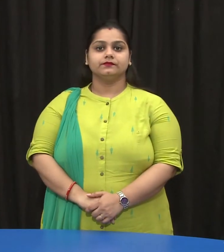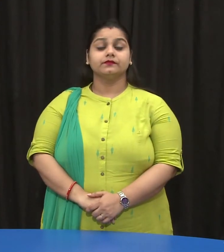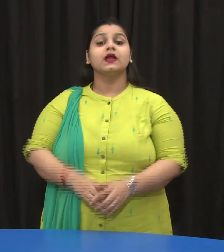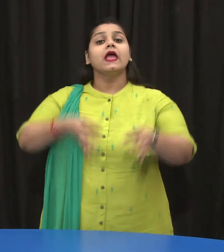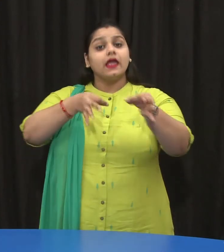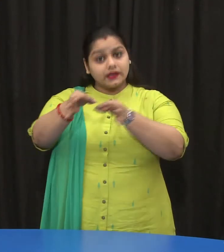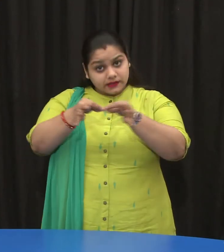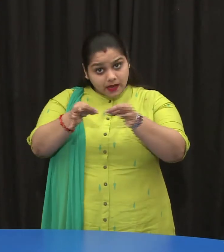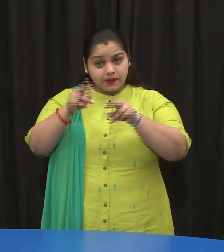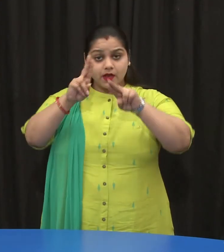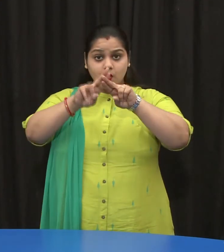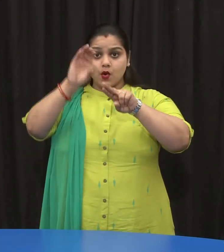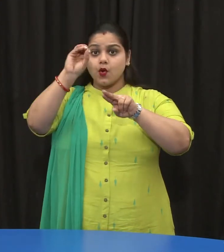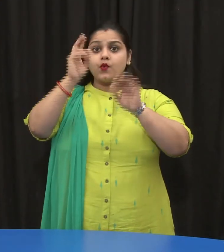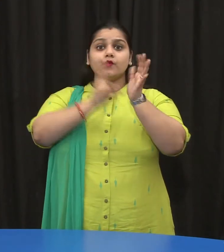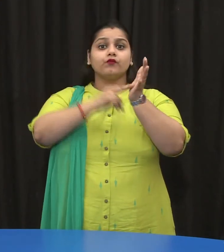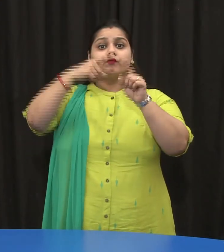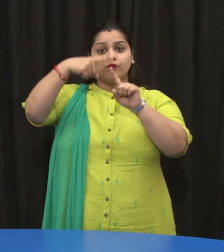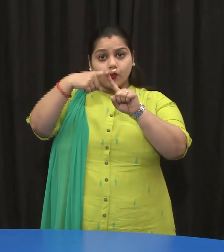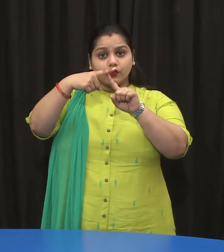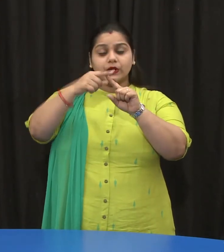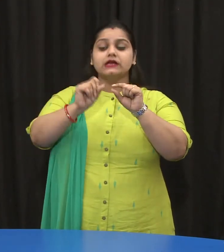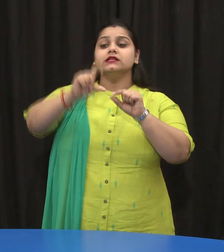Examples of font size are